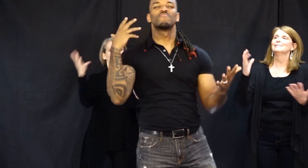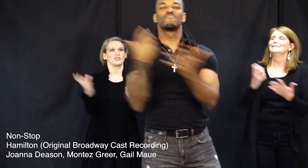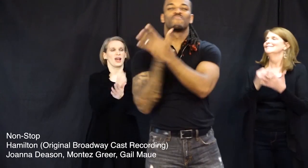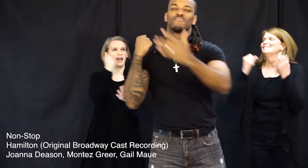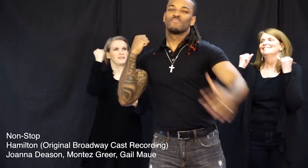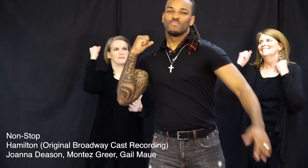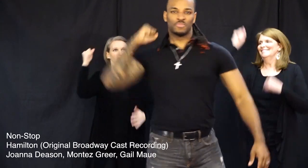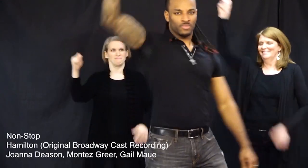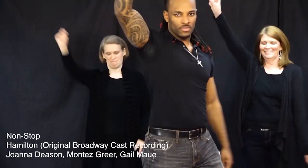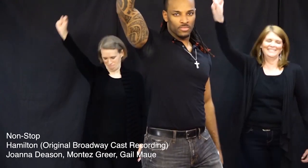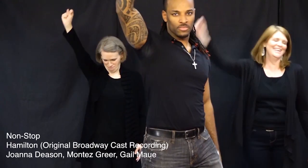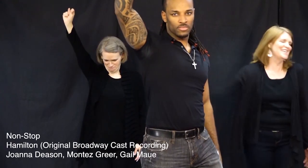shot!